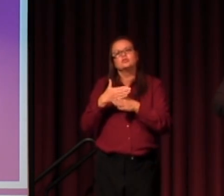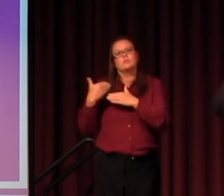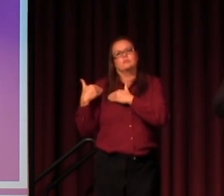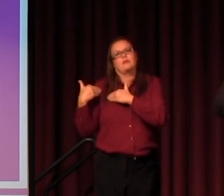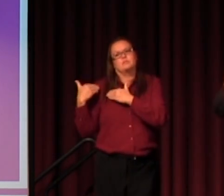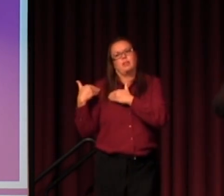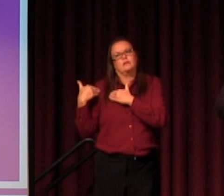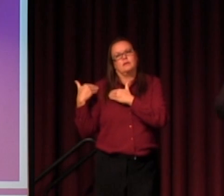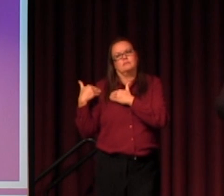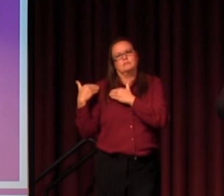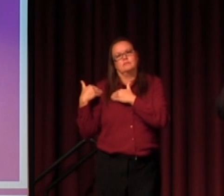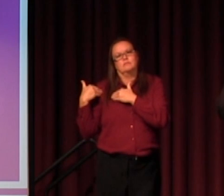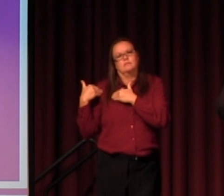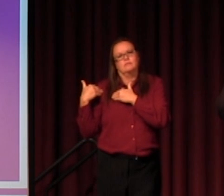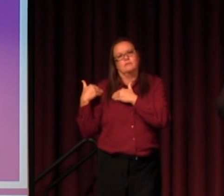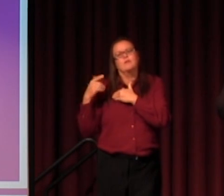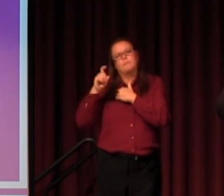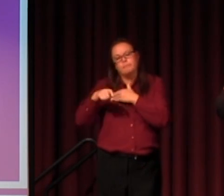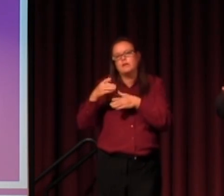We cannot let the fact